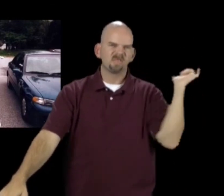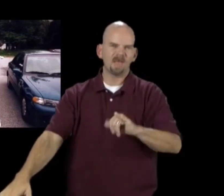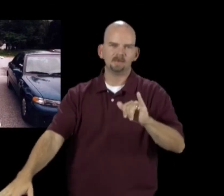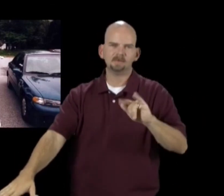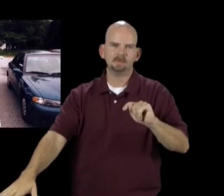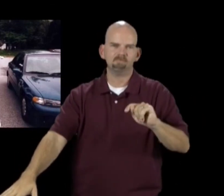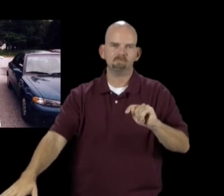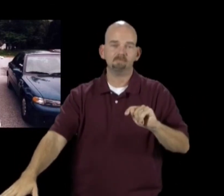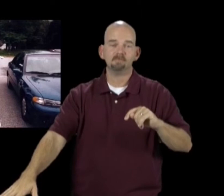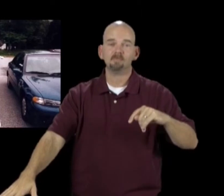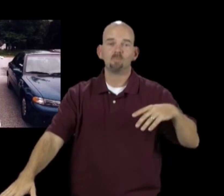That's it!